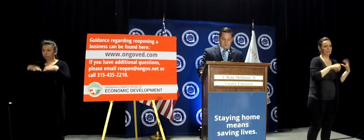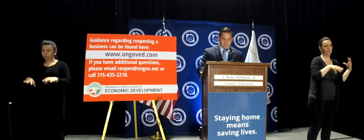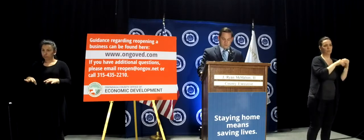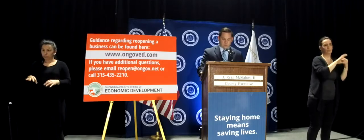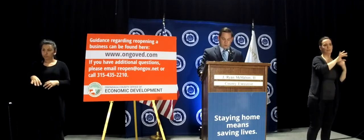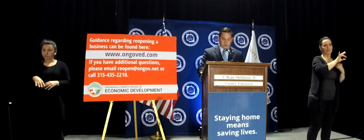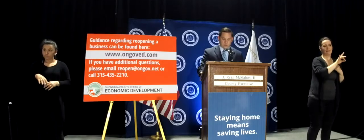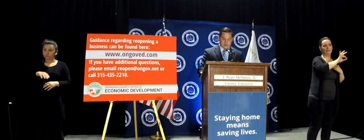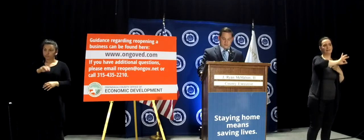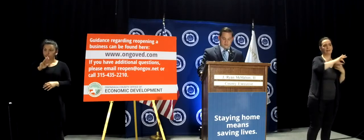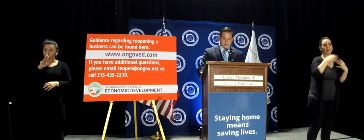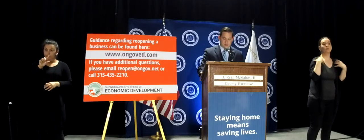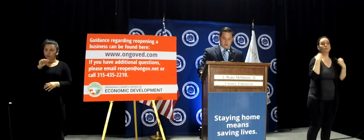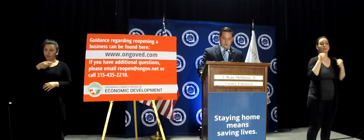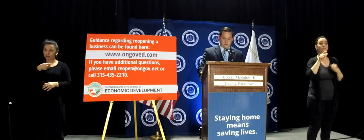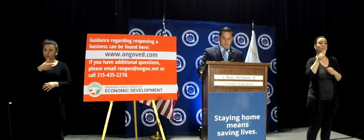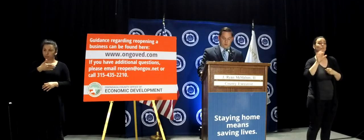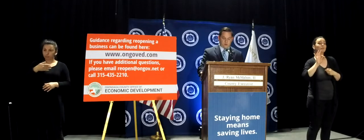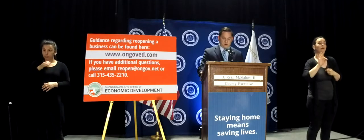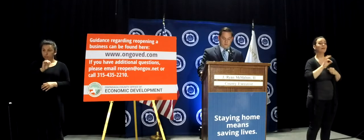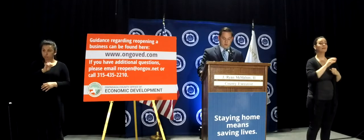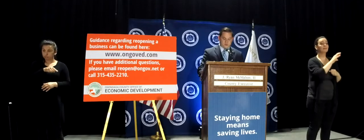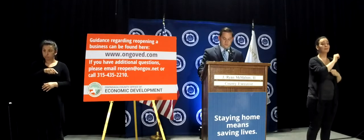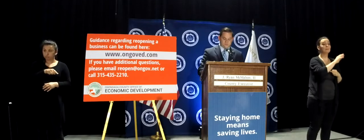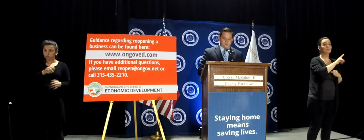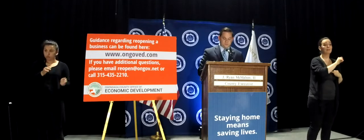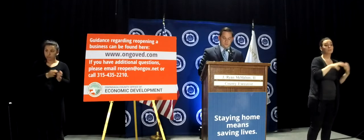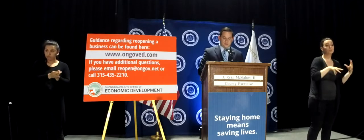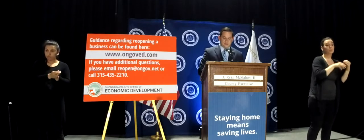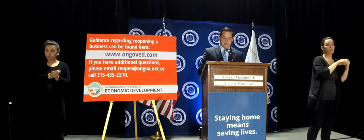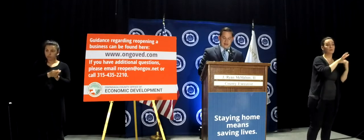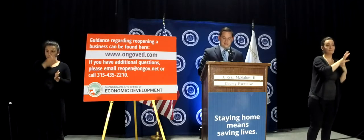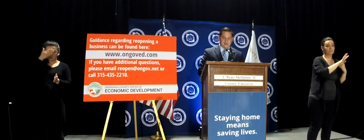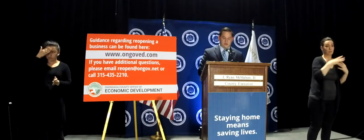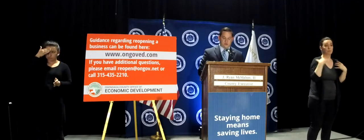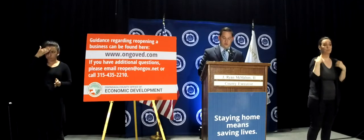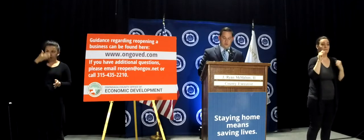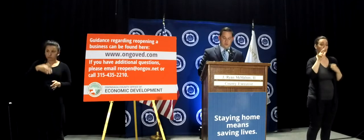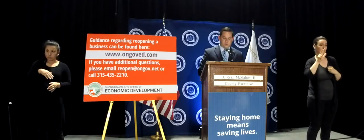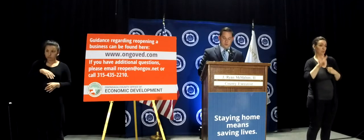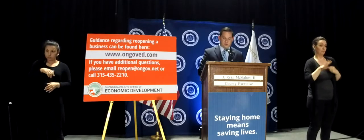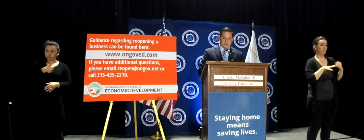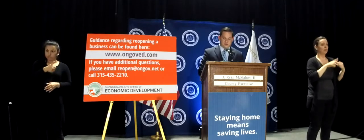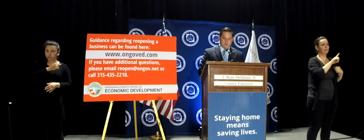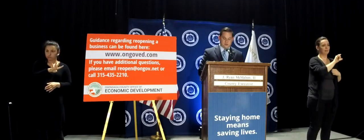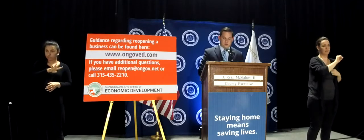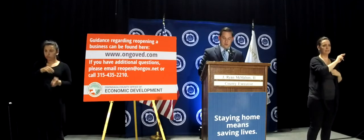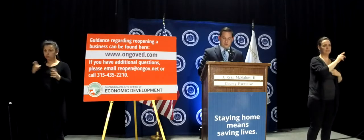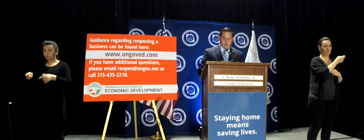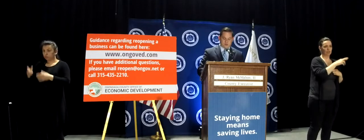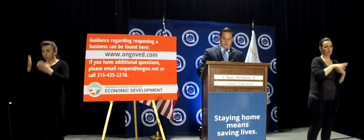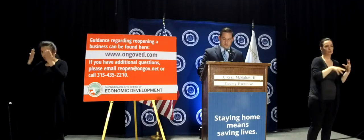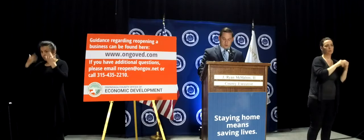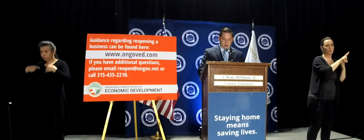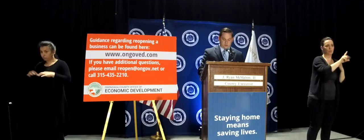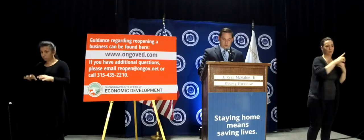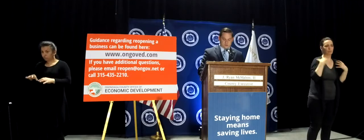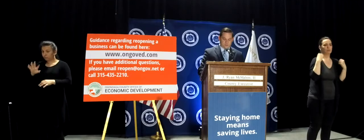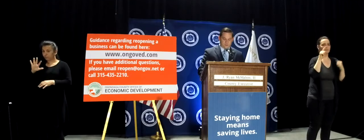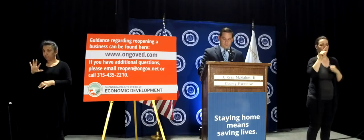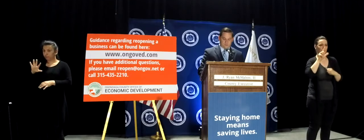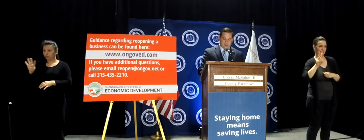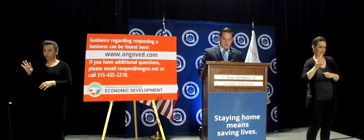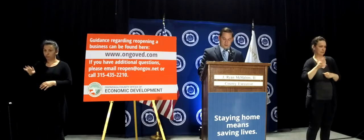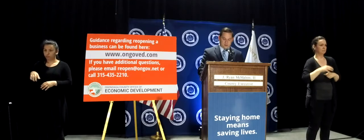Camillus, 54 total cases, 34 recoveries. Lysander, 31 total cases, 26